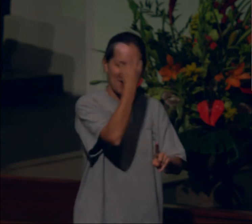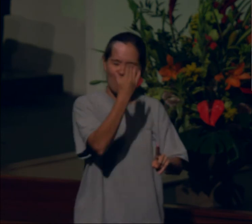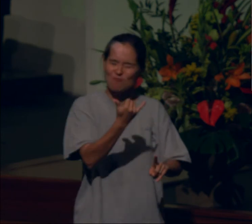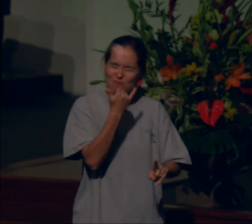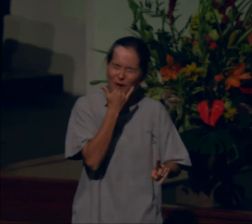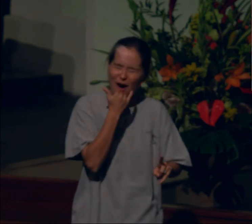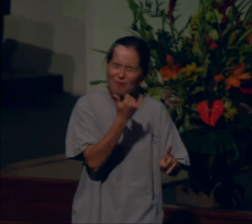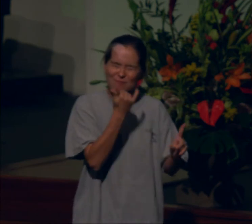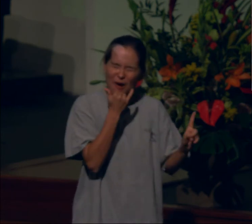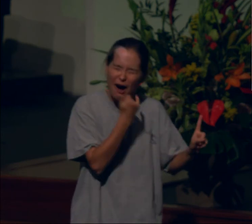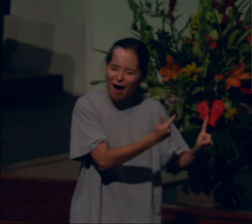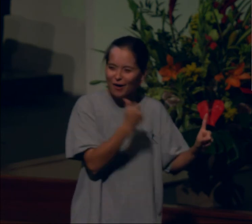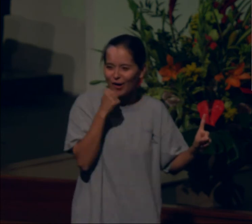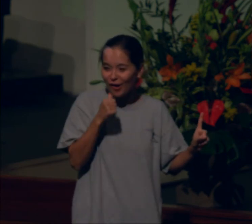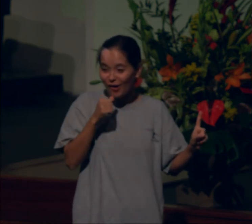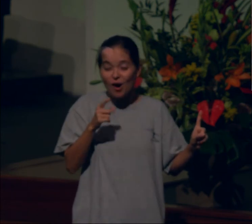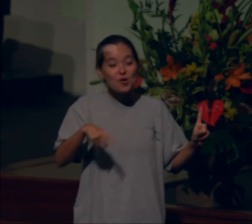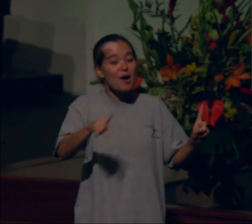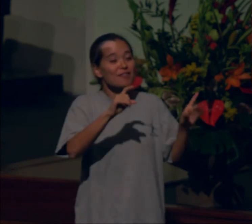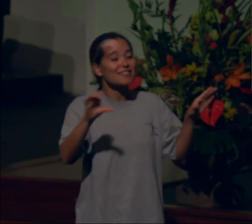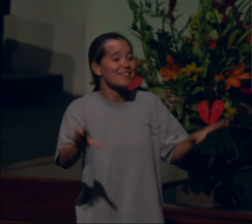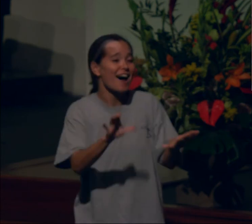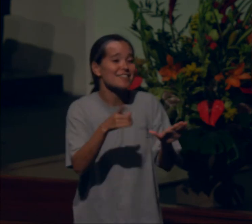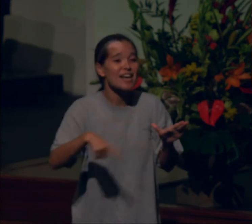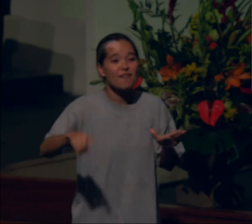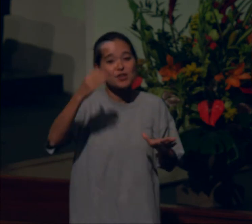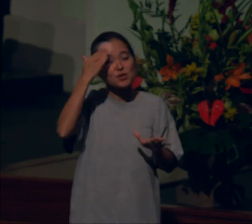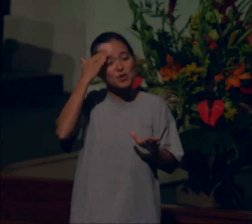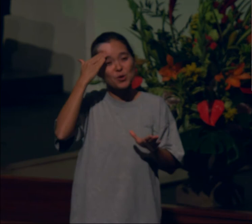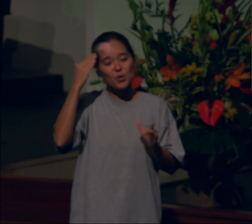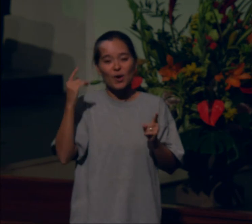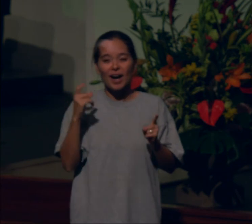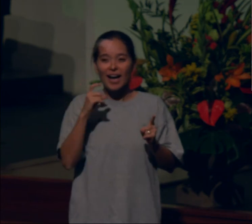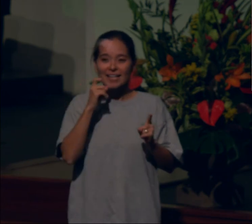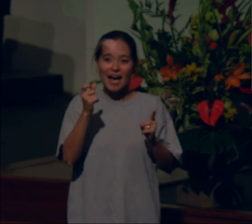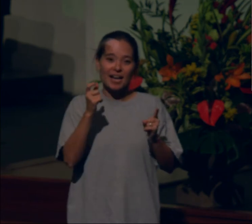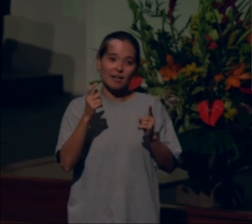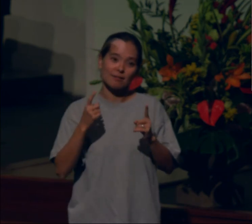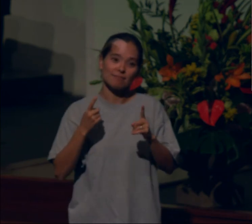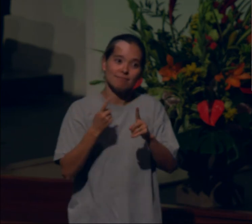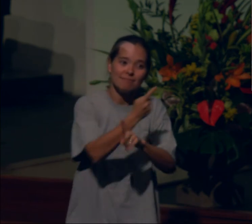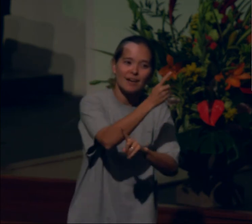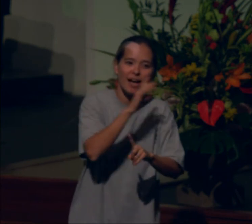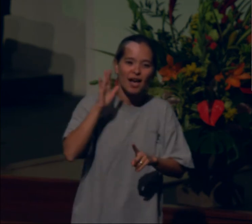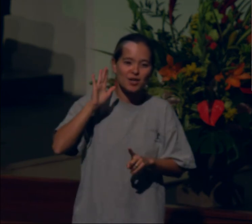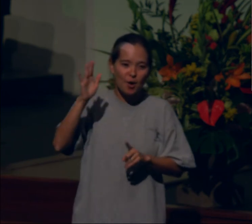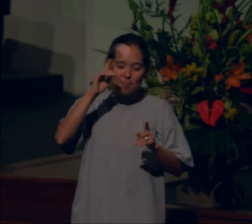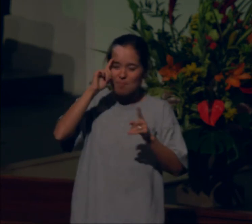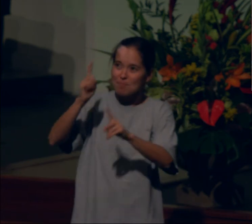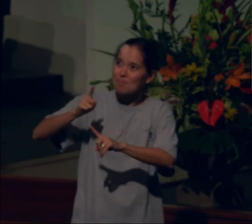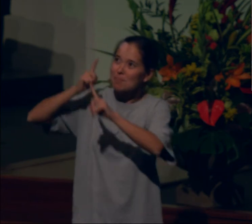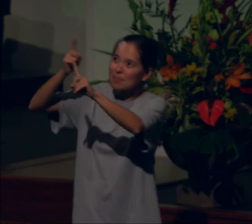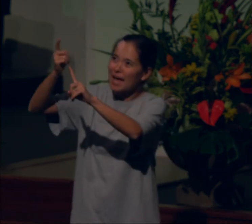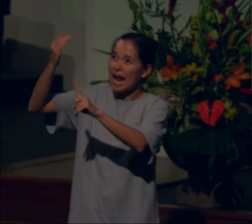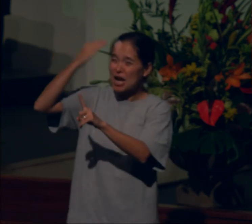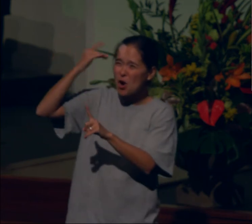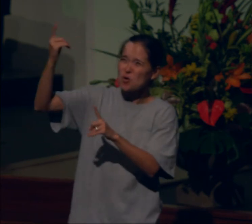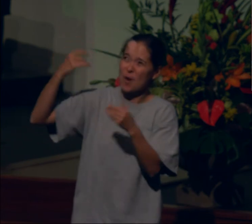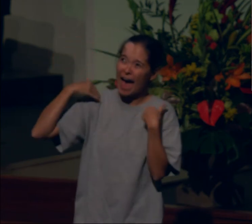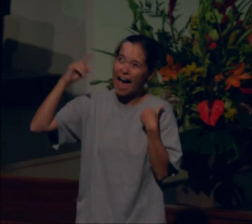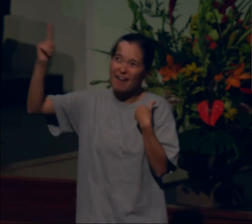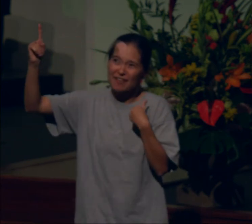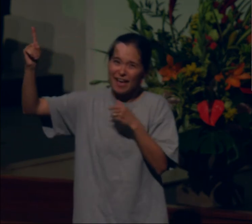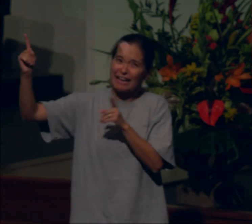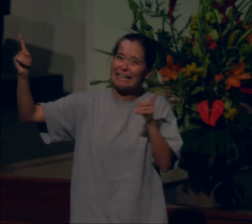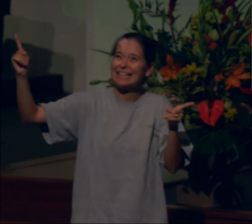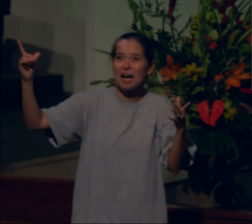me. Have you ever just done stuff that you knew had nothing to do with your destiny? God didn't ordain you to walk down that path, and you're praying